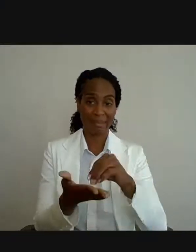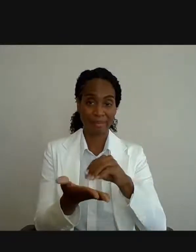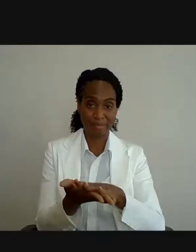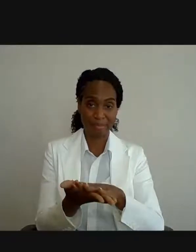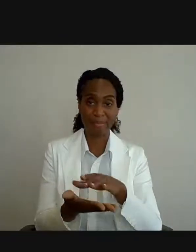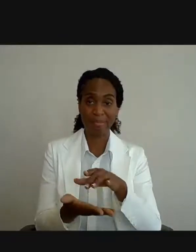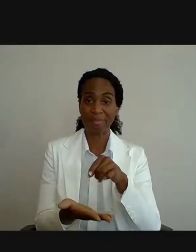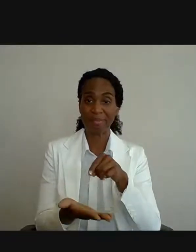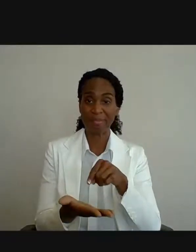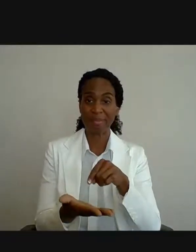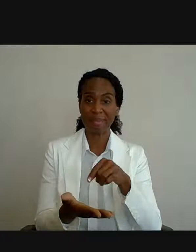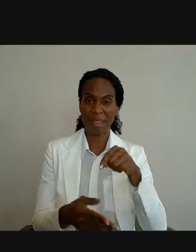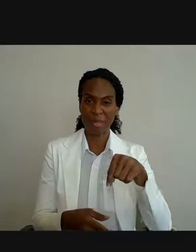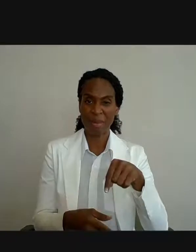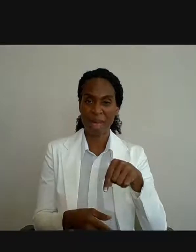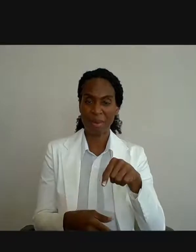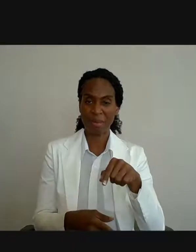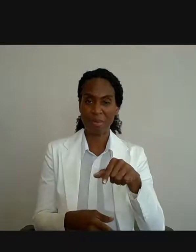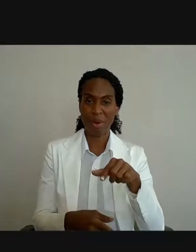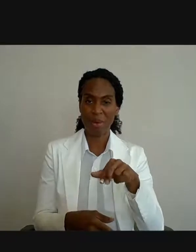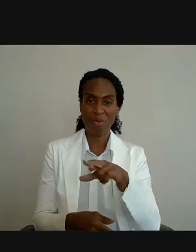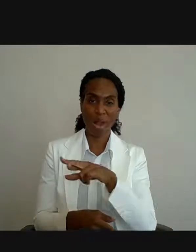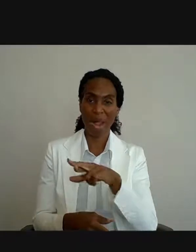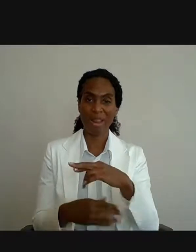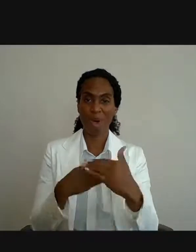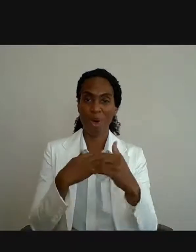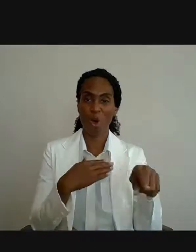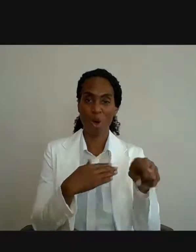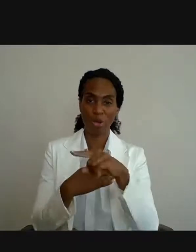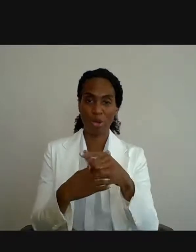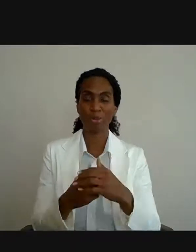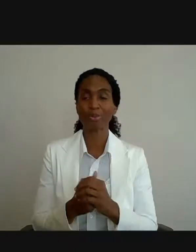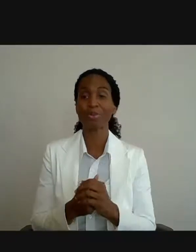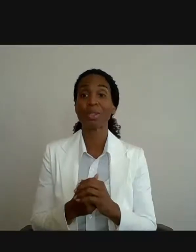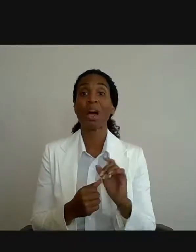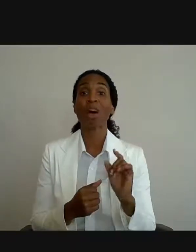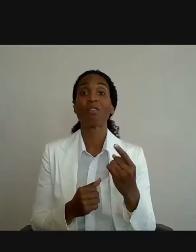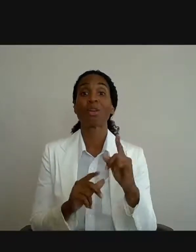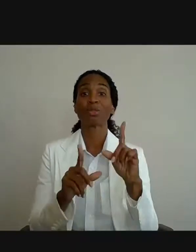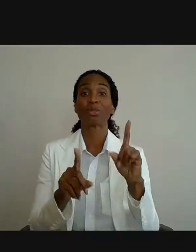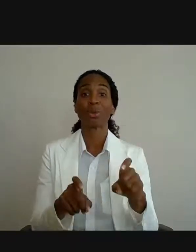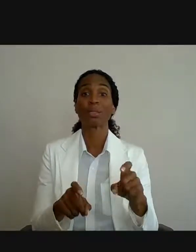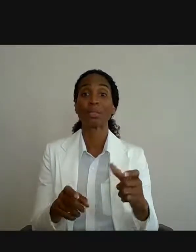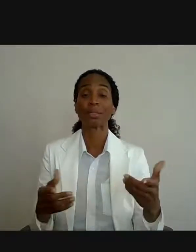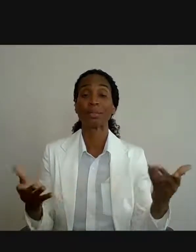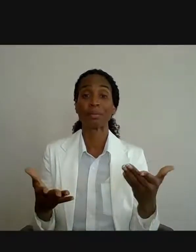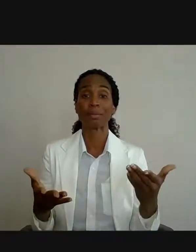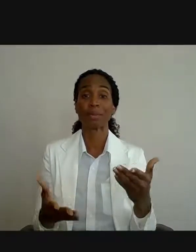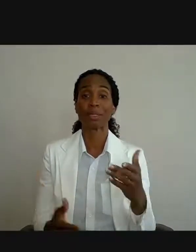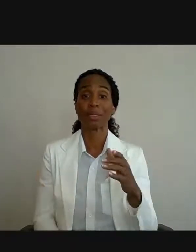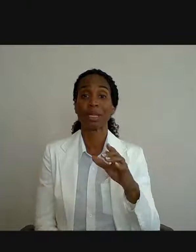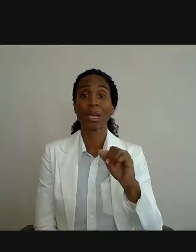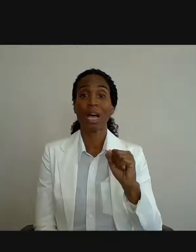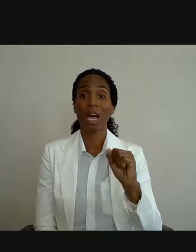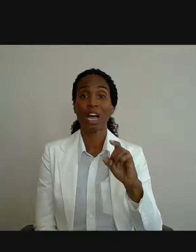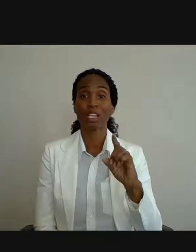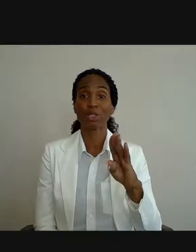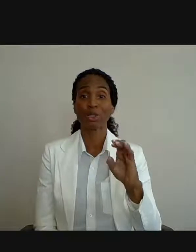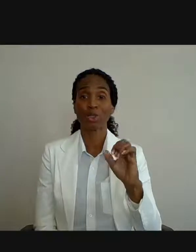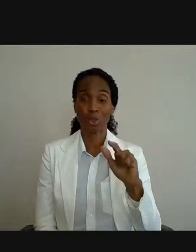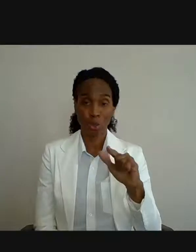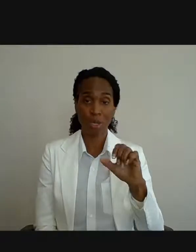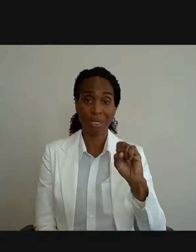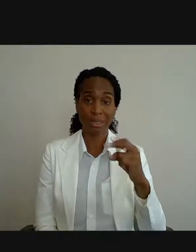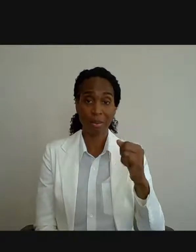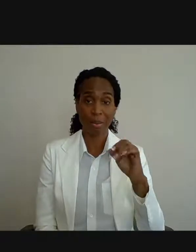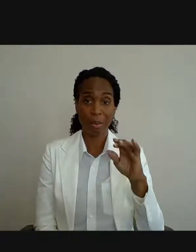the bottom right, and I will call on them and unmute them. So our first question is from Abdul Hakim Shahbaz of Indy